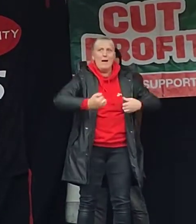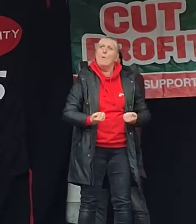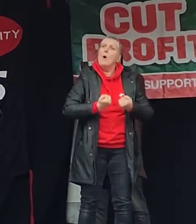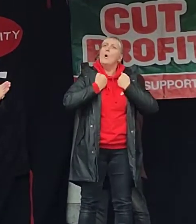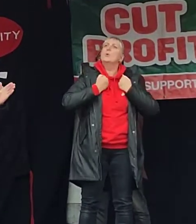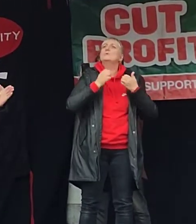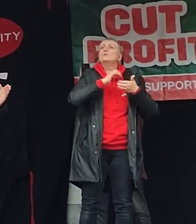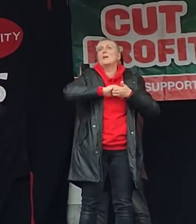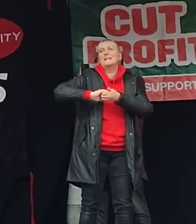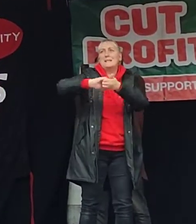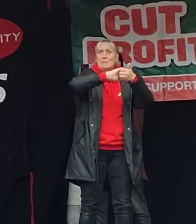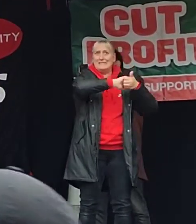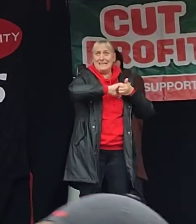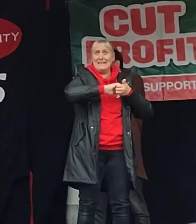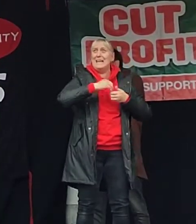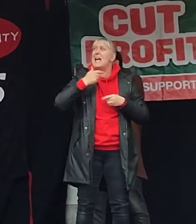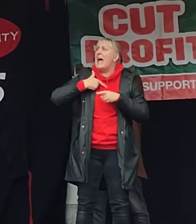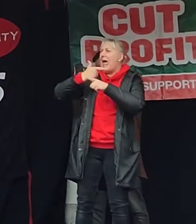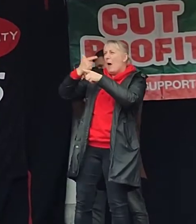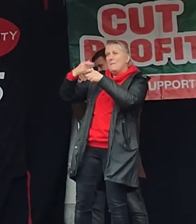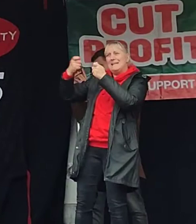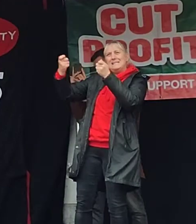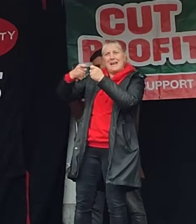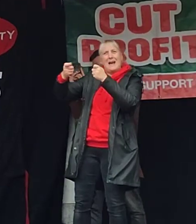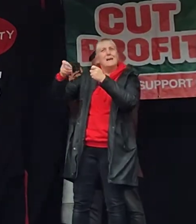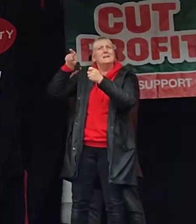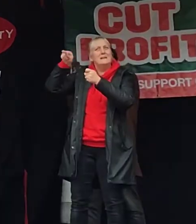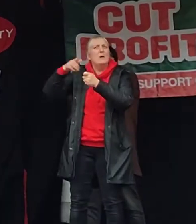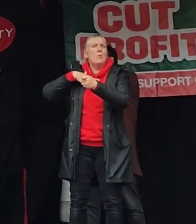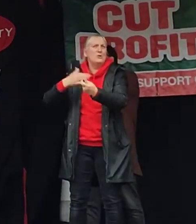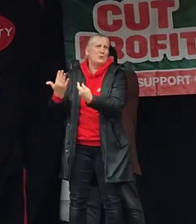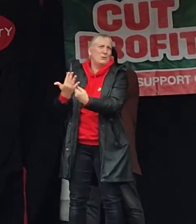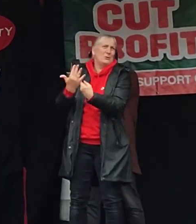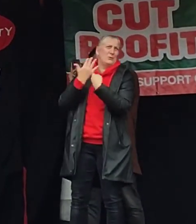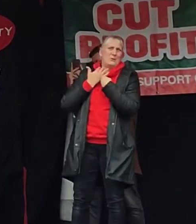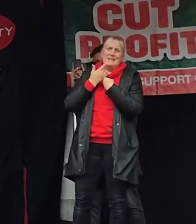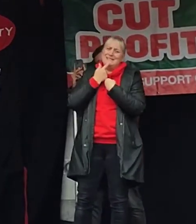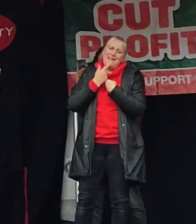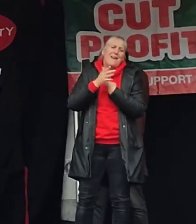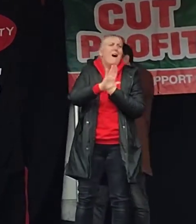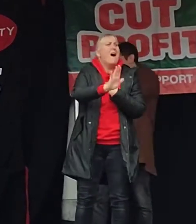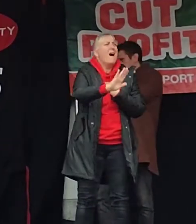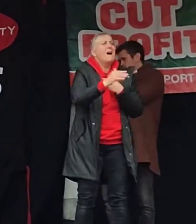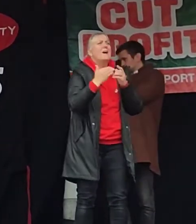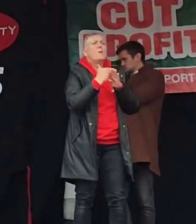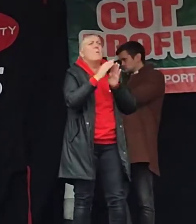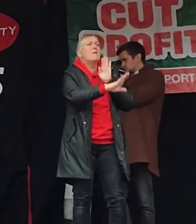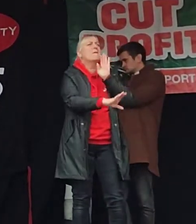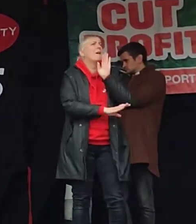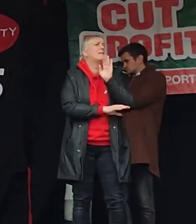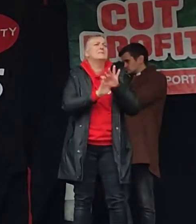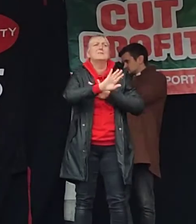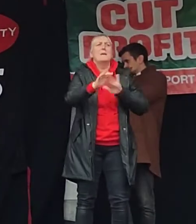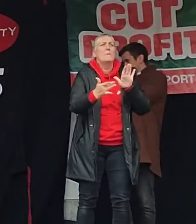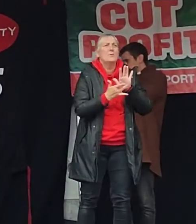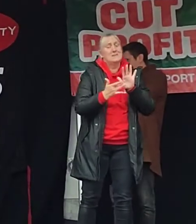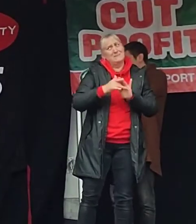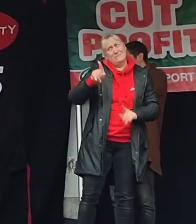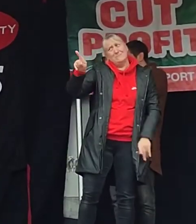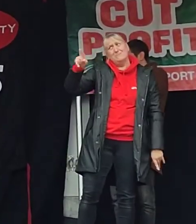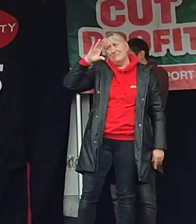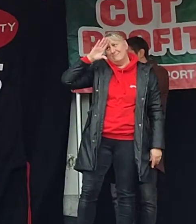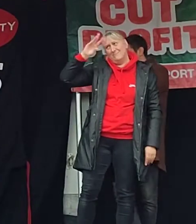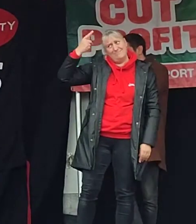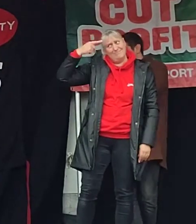solidarity. Our media will always seek to disempower us and tell us we don't matter. Well, they've got another